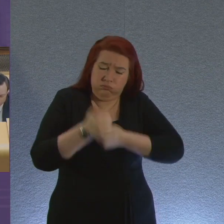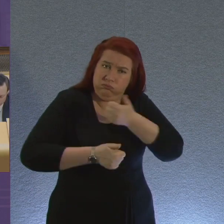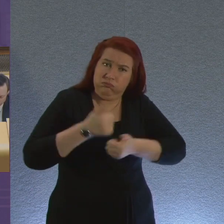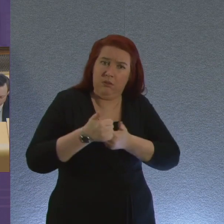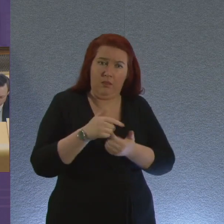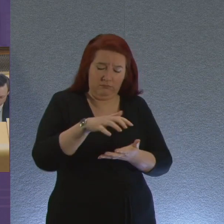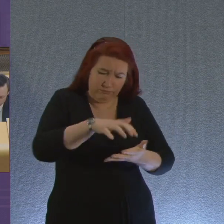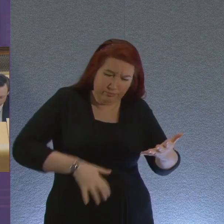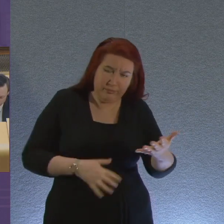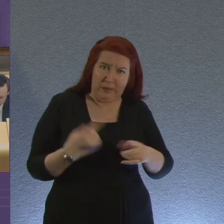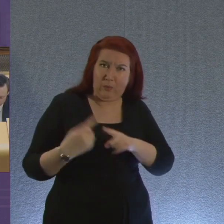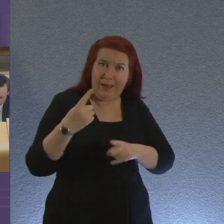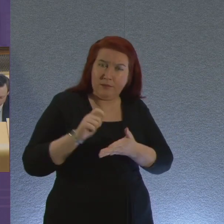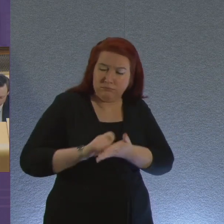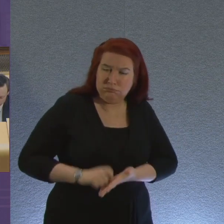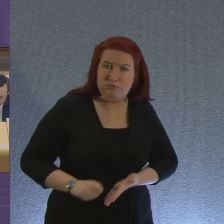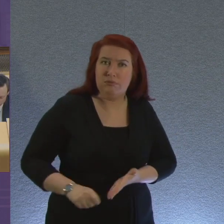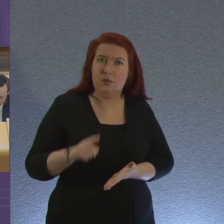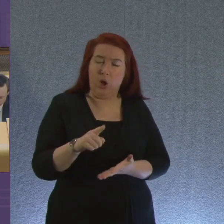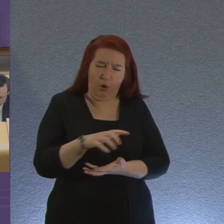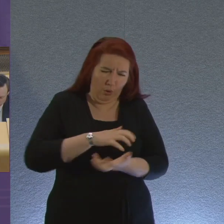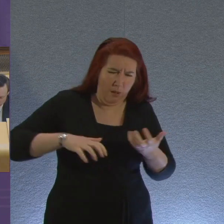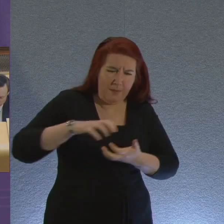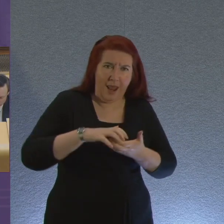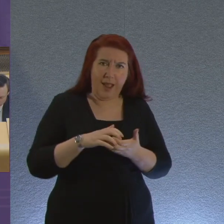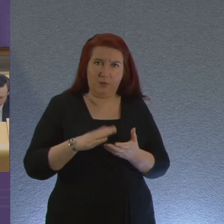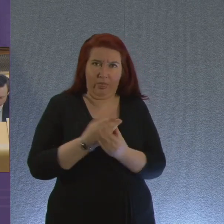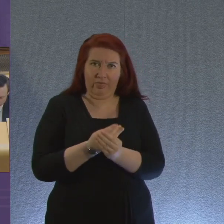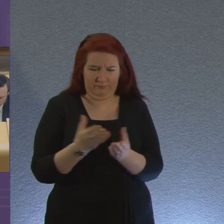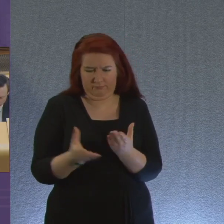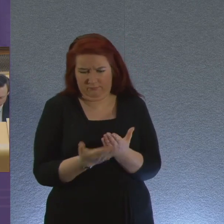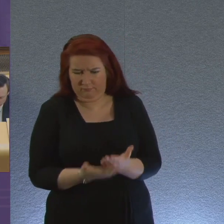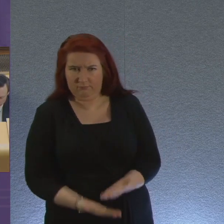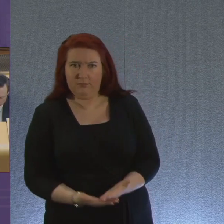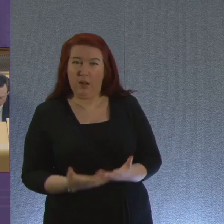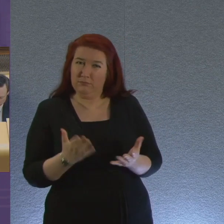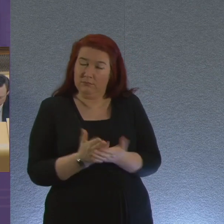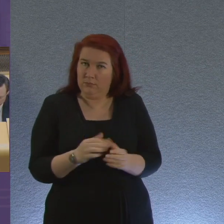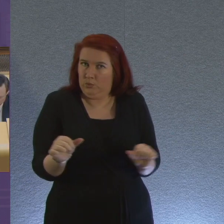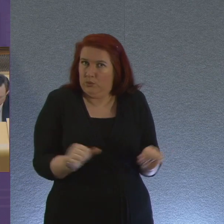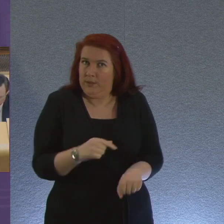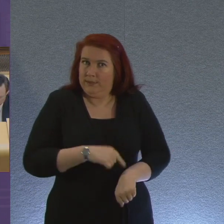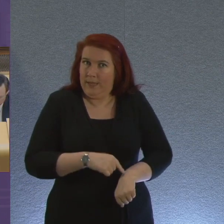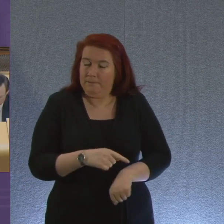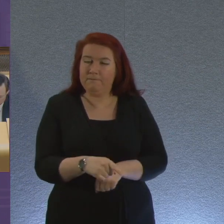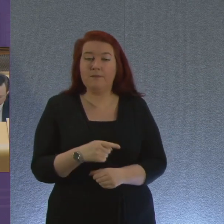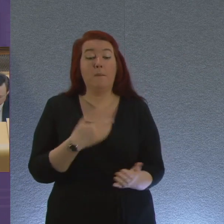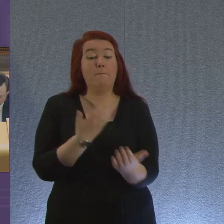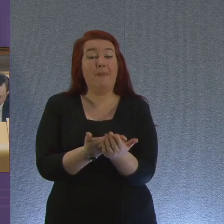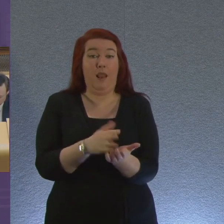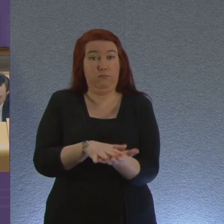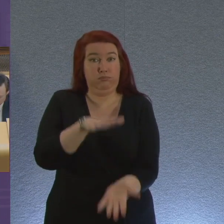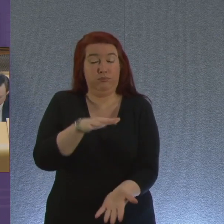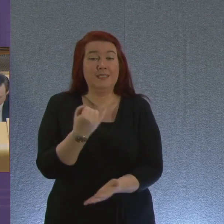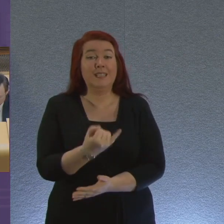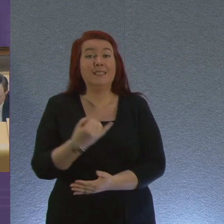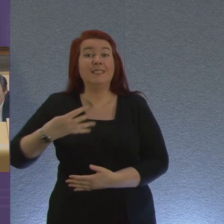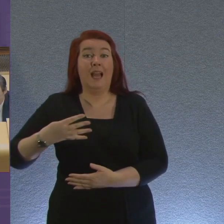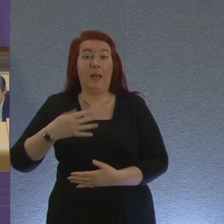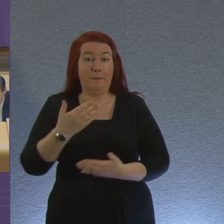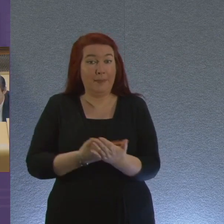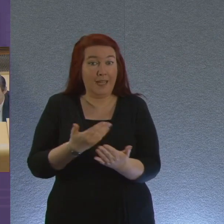piece of legislation with all supporting documentation in such a short space of time. The bill runs to 69 pages with a huge number of